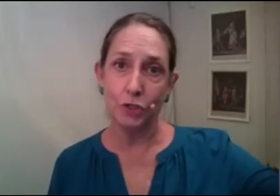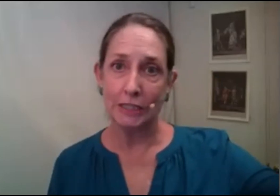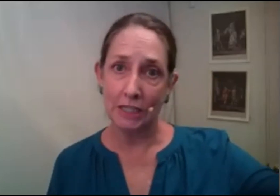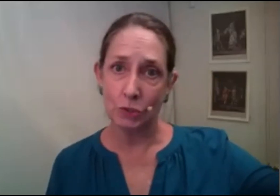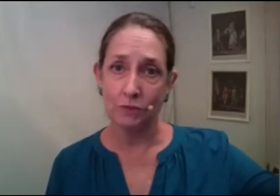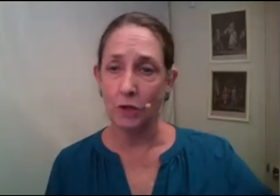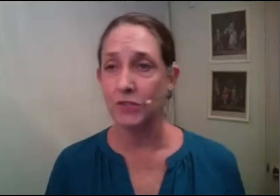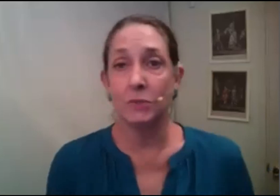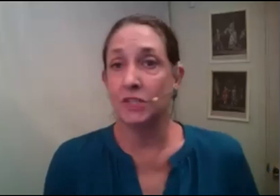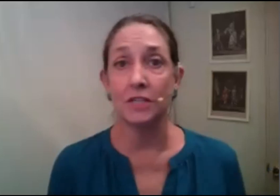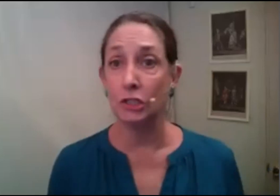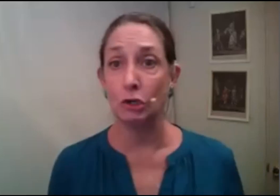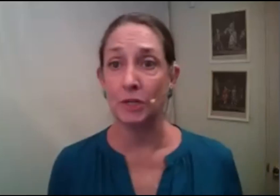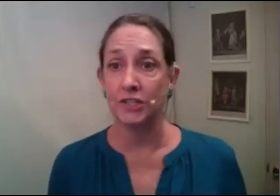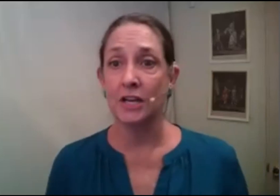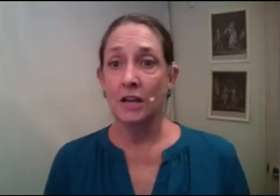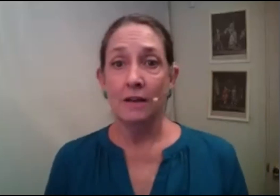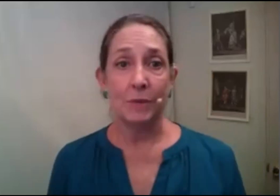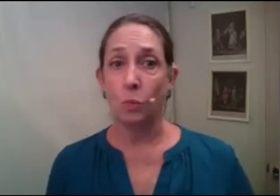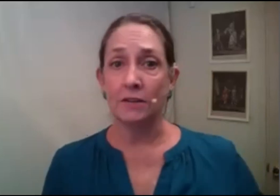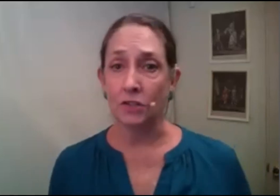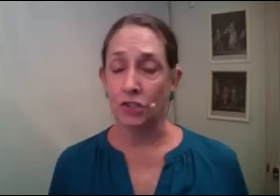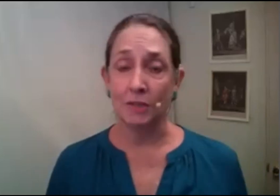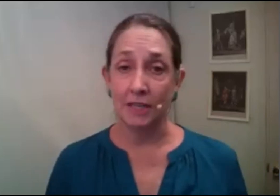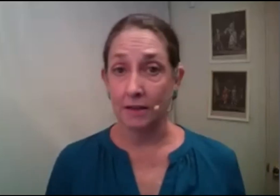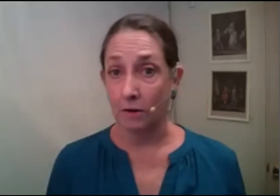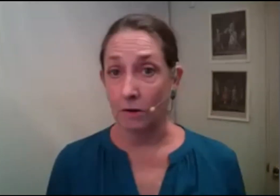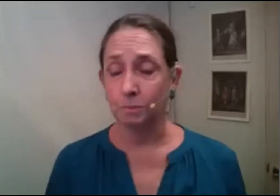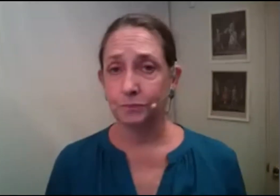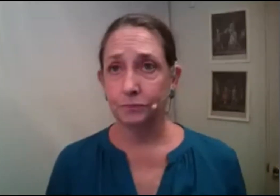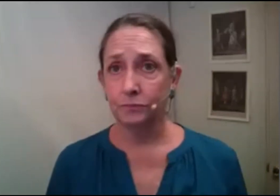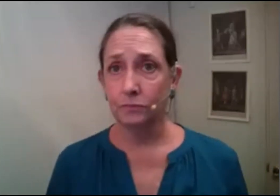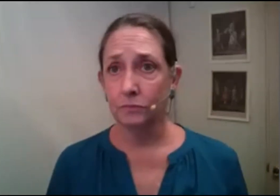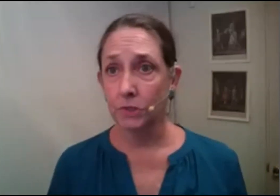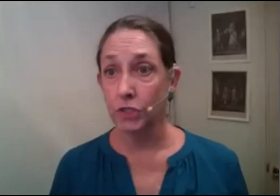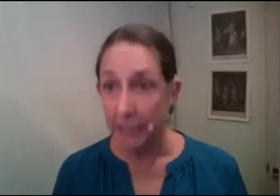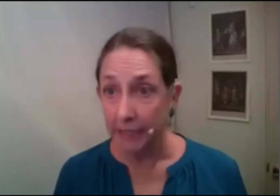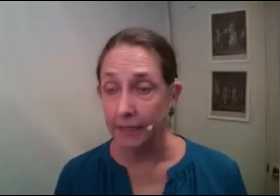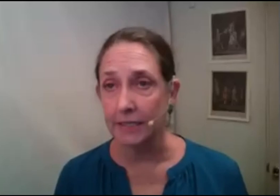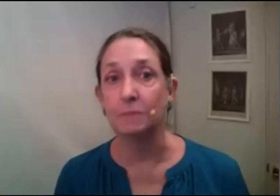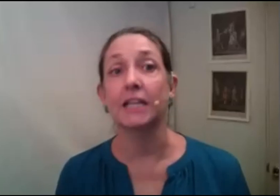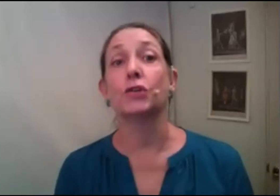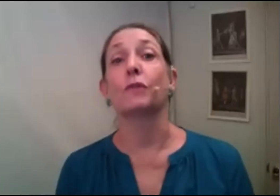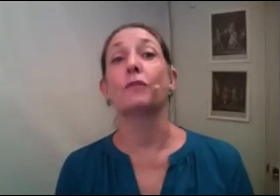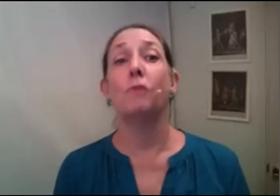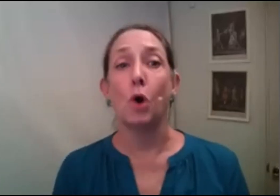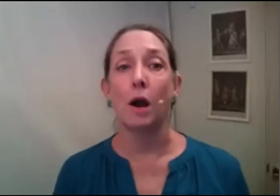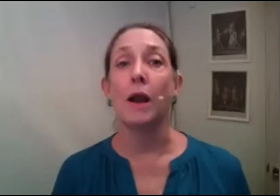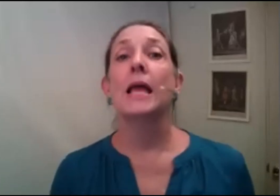room. She couldn't get to her phone. So there was nothing to do but just wait until Jim and the kids got home. So she did. And it seemed like it